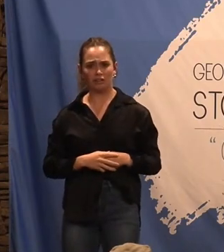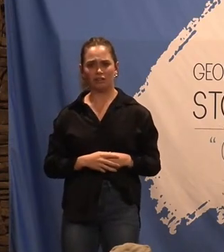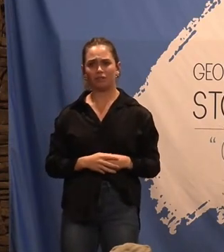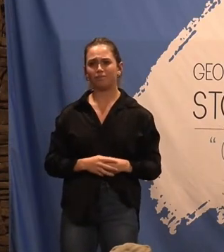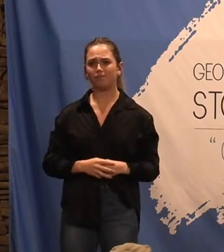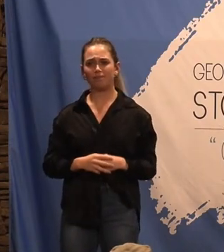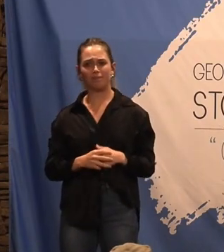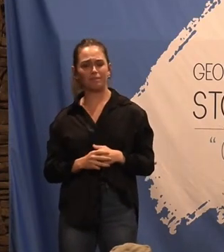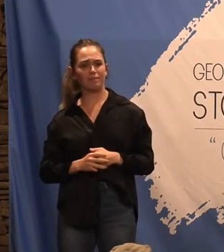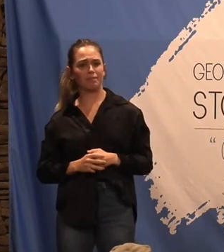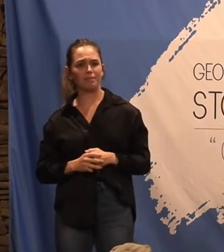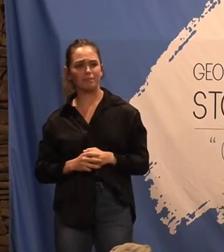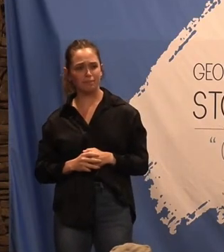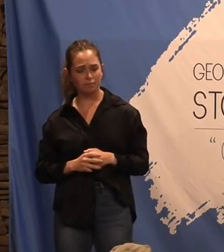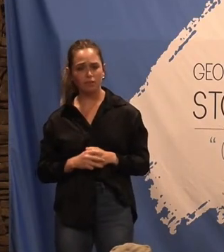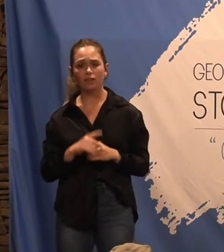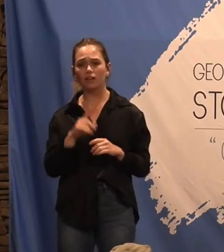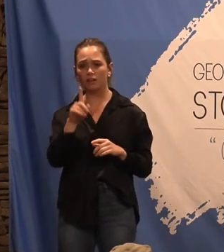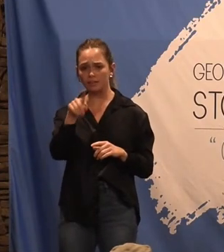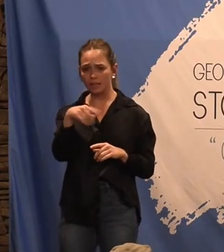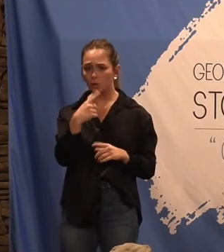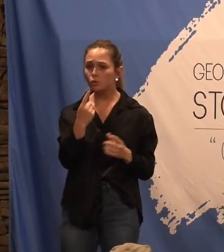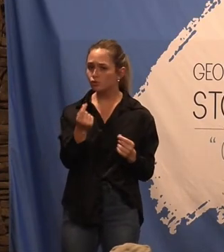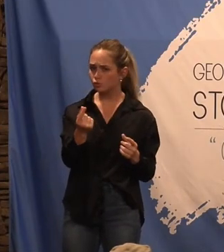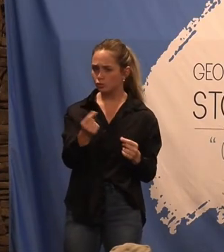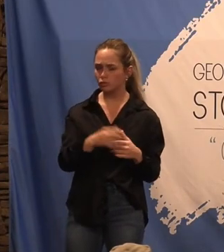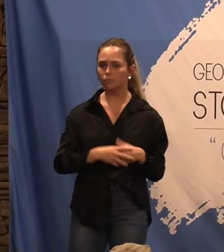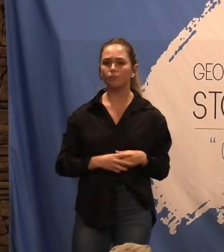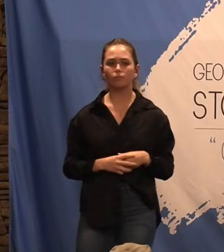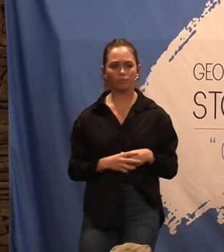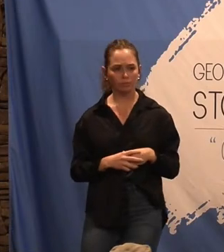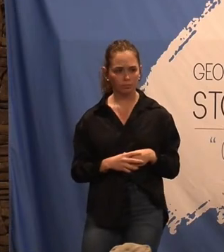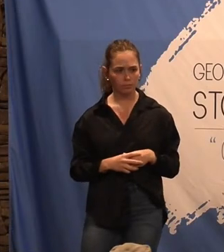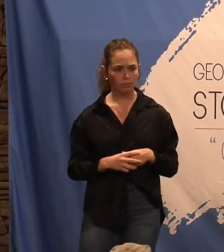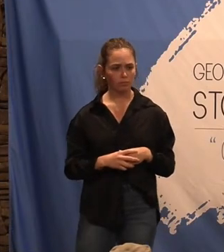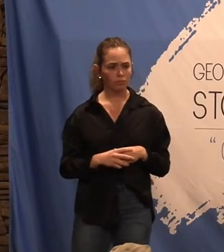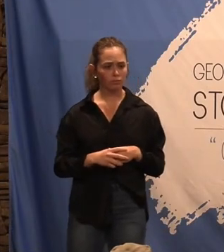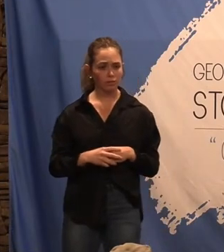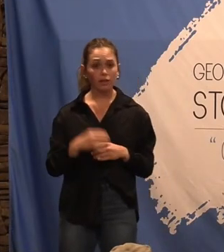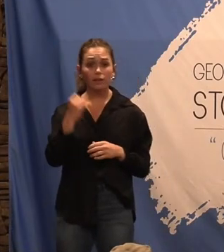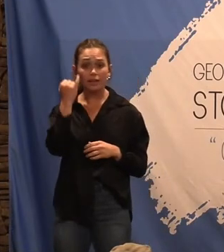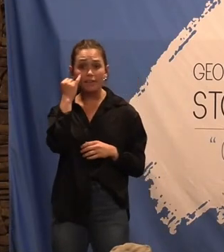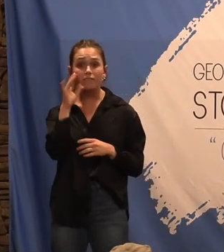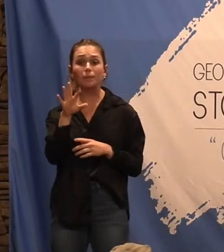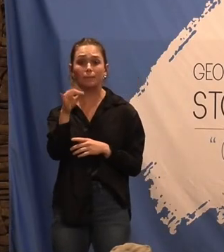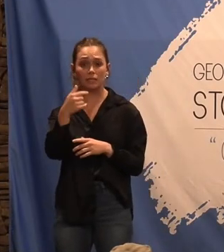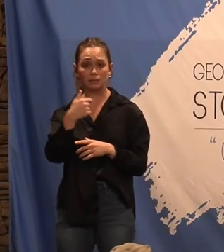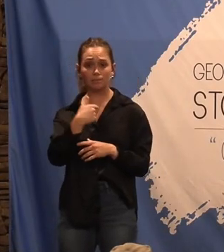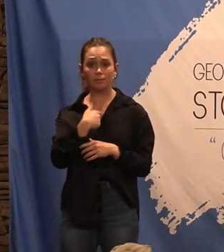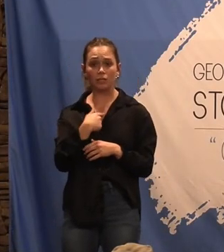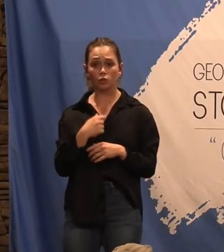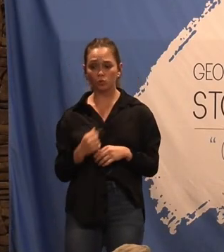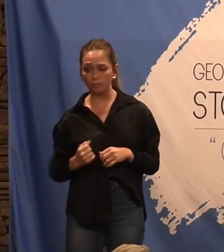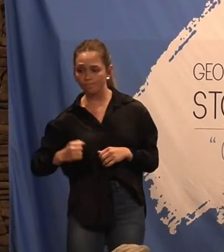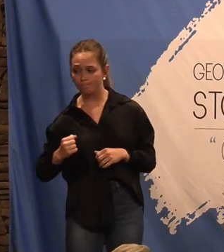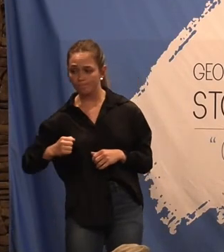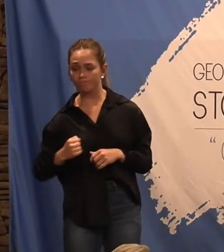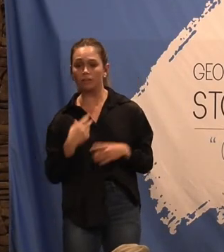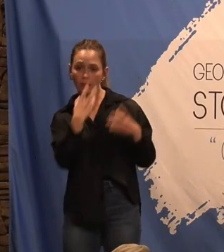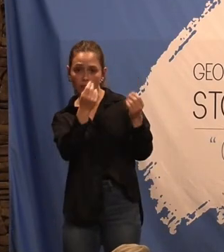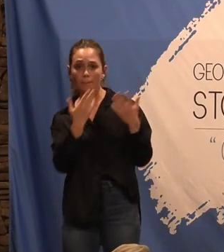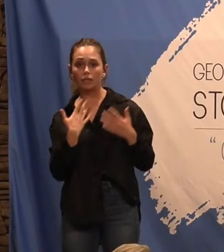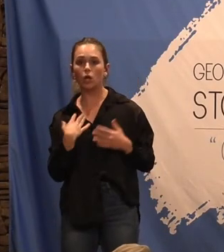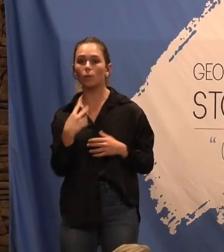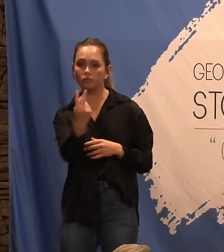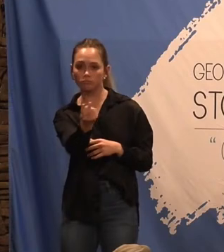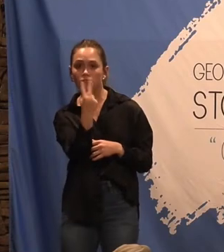me. He said, I tell you what you do, boy. He said, if he calls on me, you just give me a little nudge and I'll know for sure